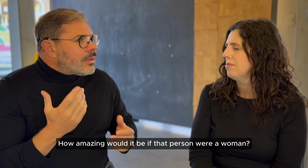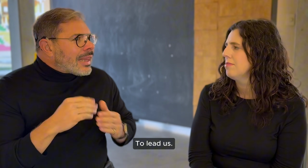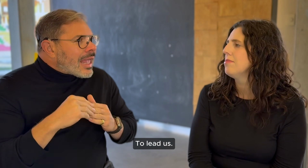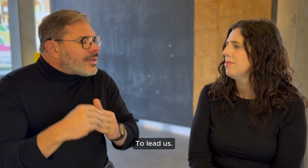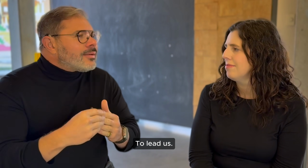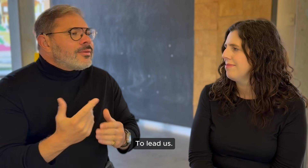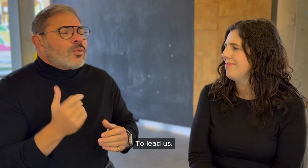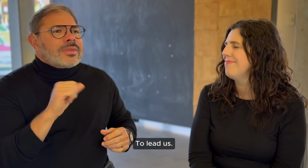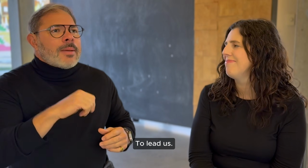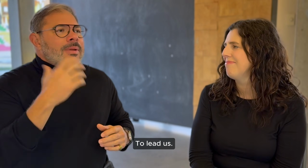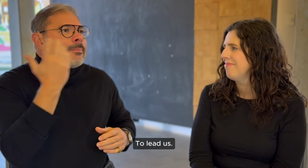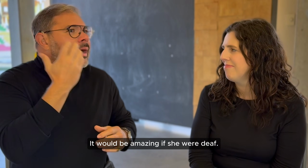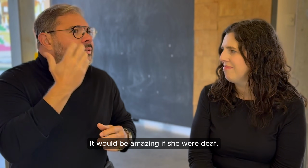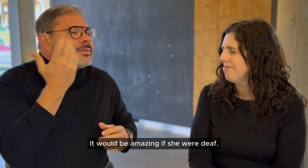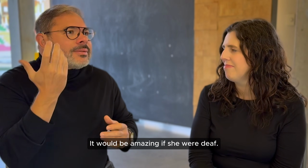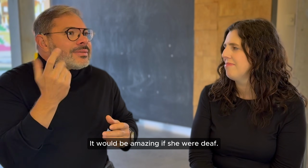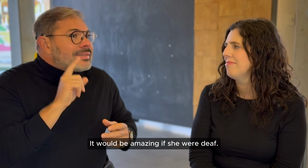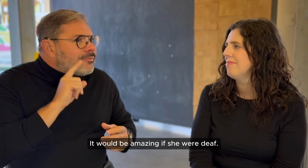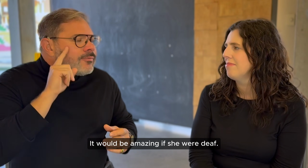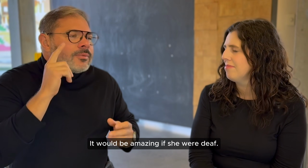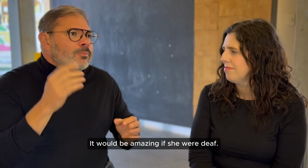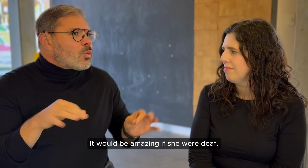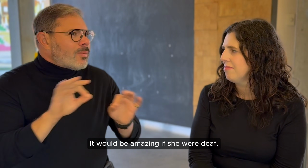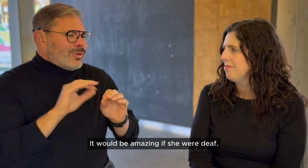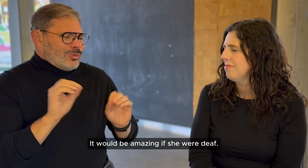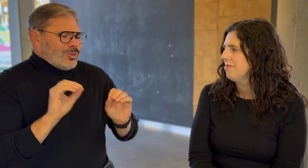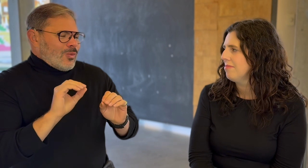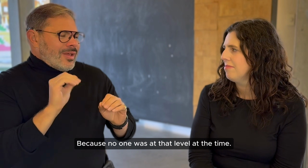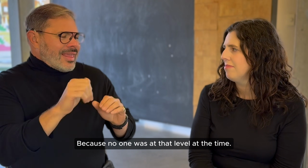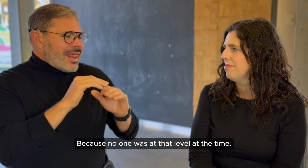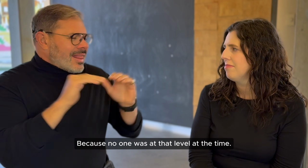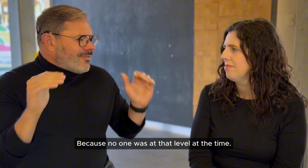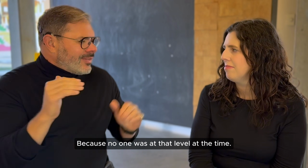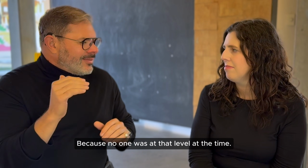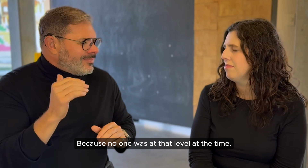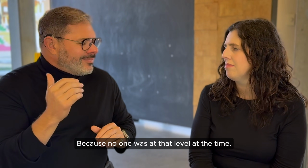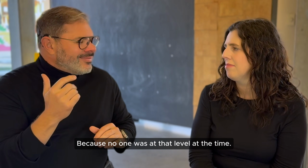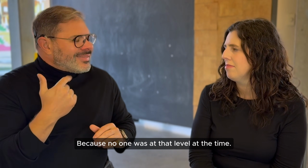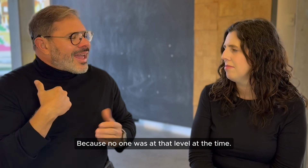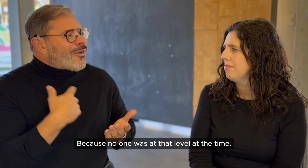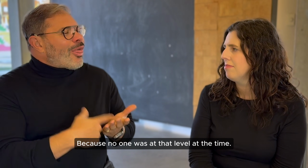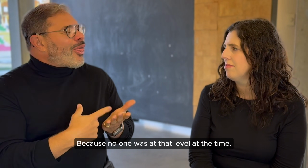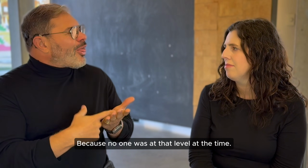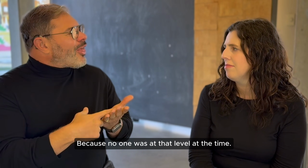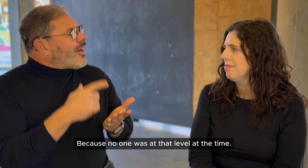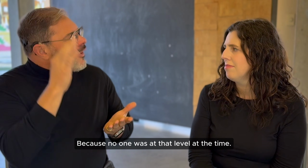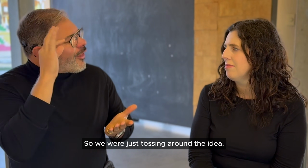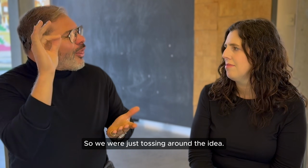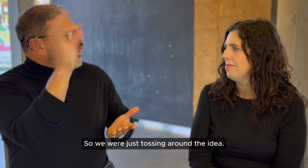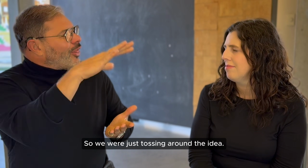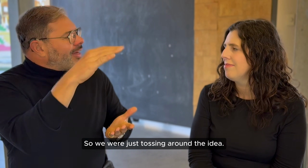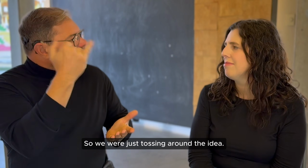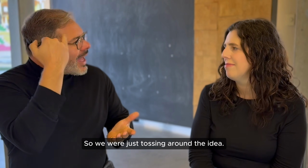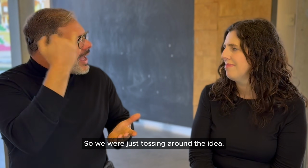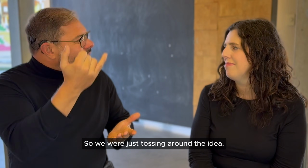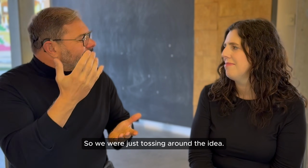lead us? It would be amazing being deaf because no one was at that level at the time. So we were just tossing around the